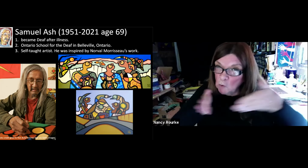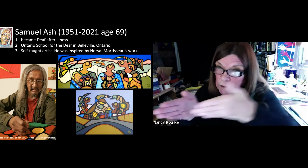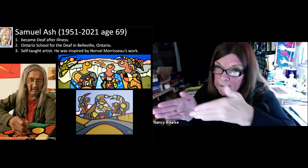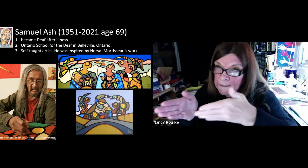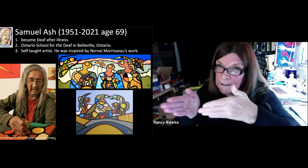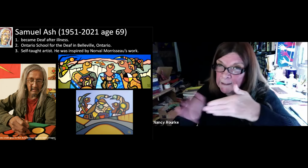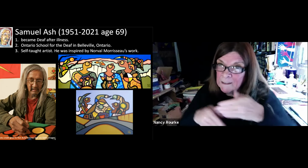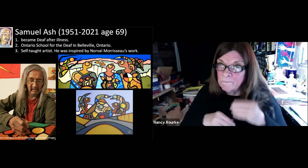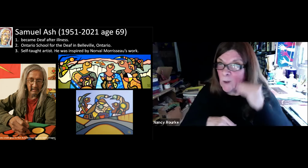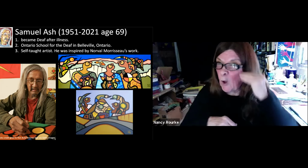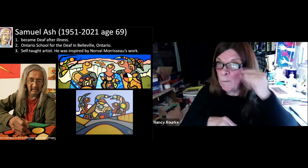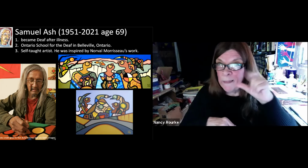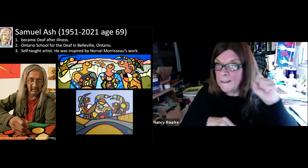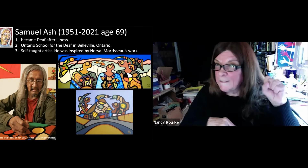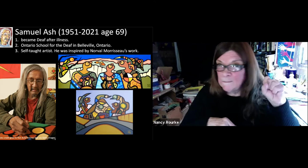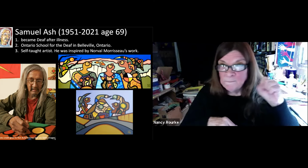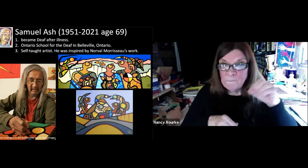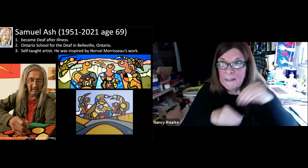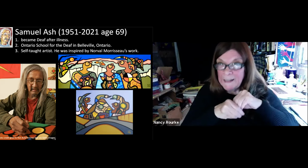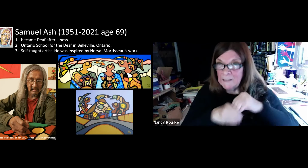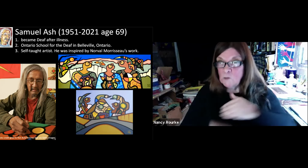Samuel slept on the streets.